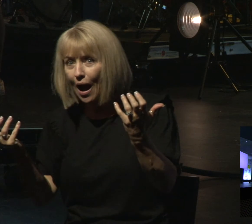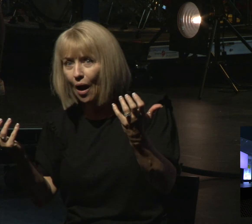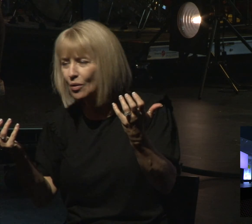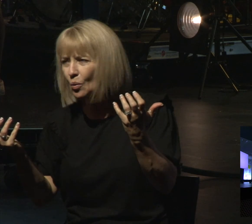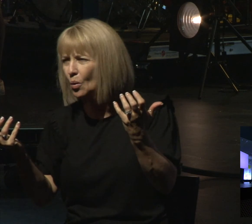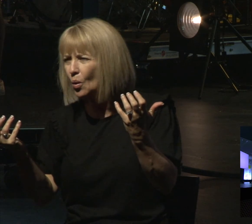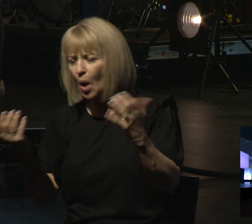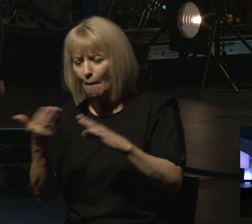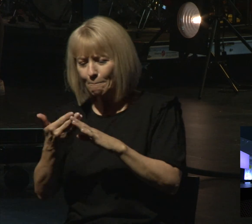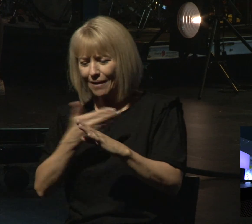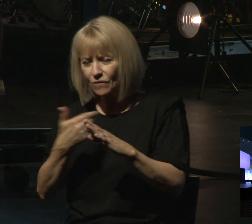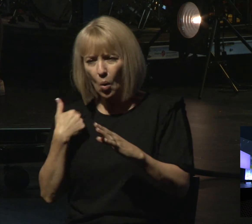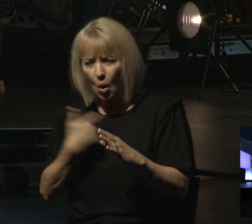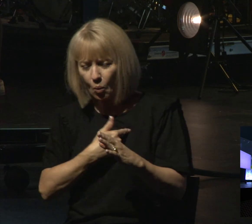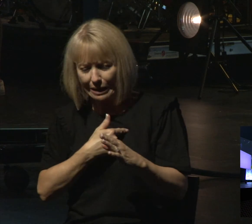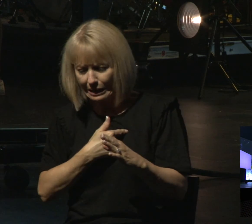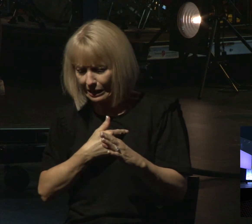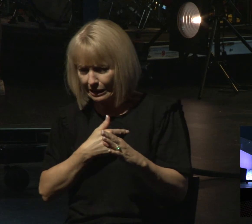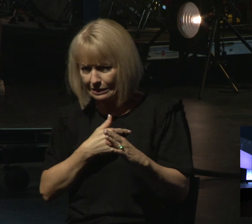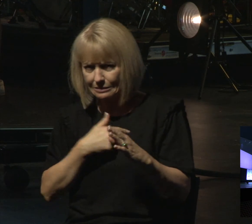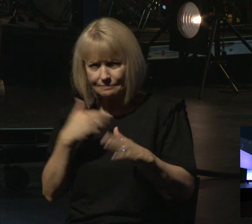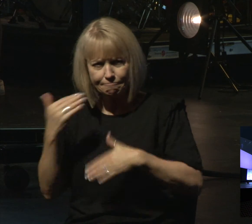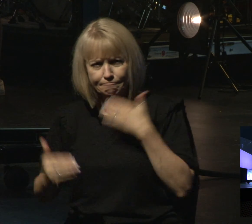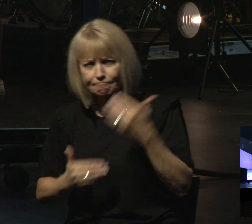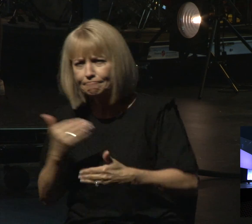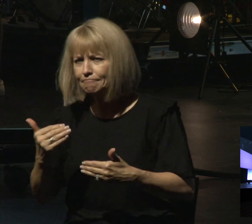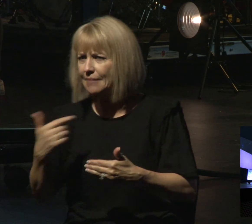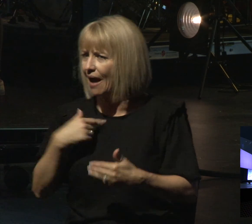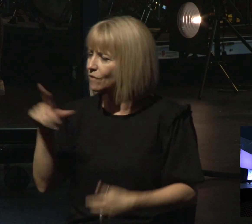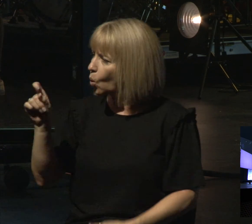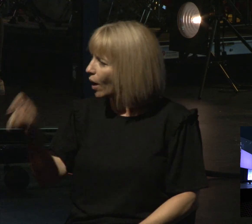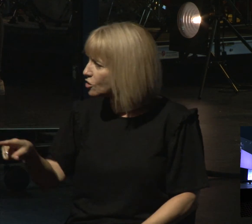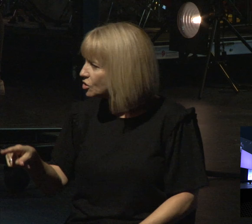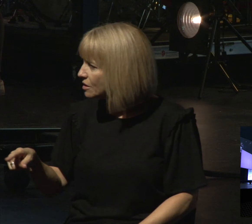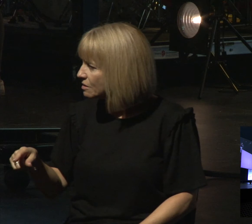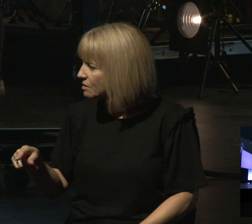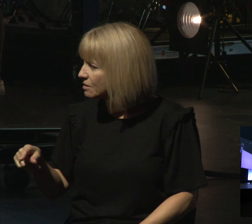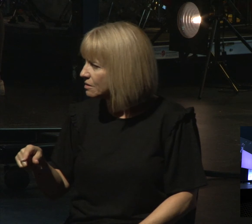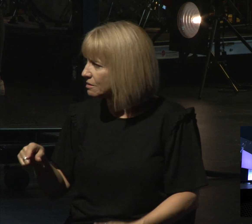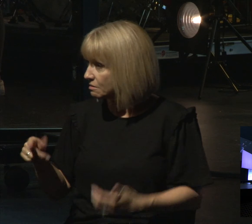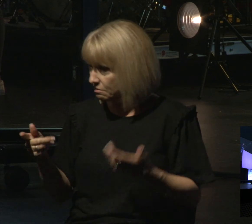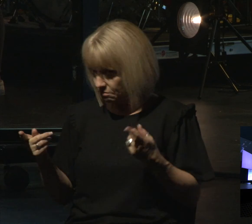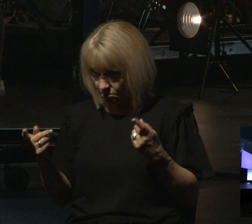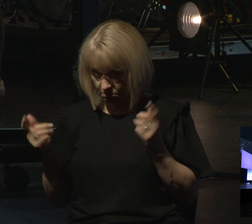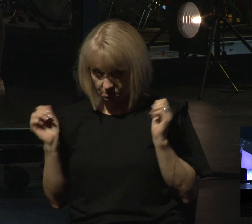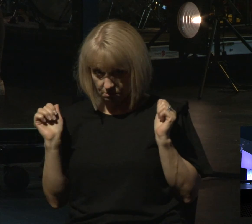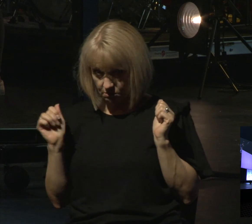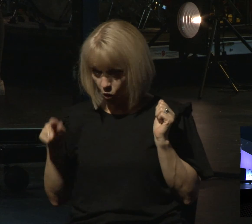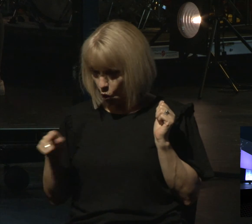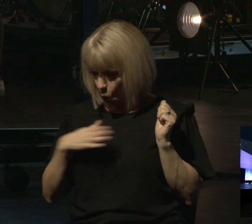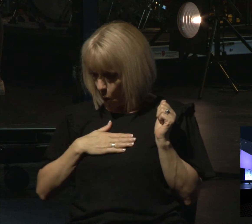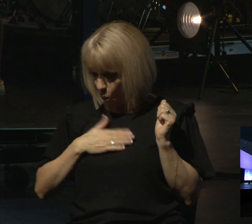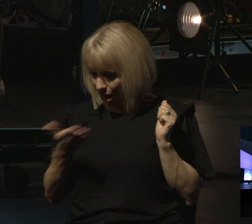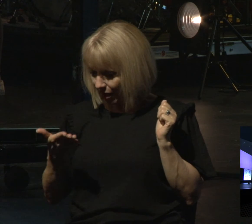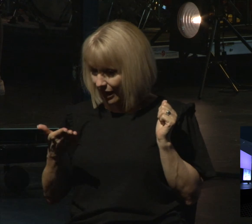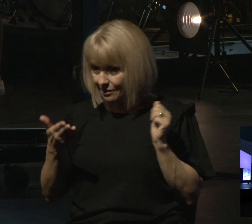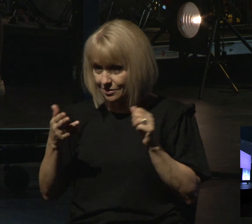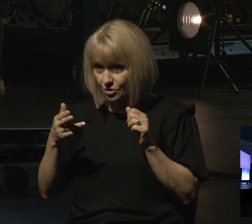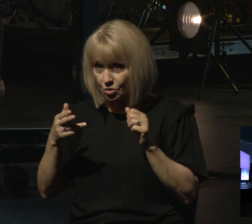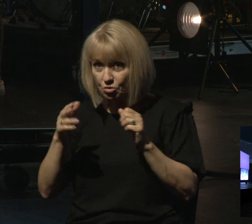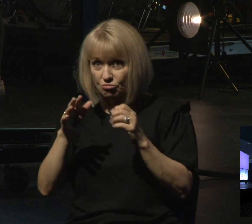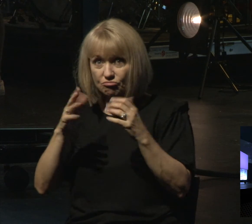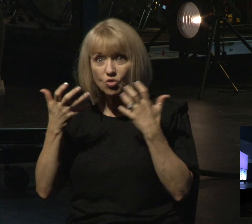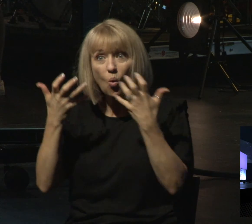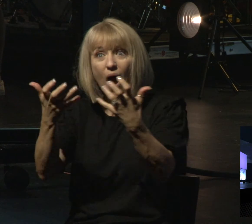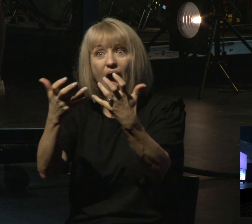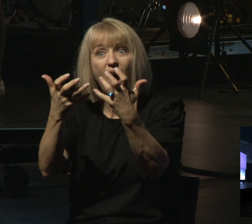whatever God has next for us, the question I have is, will you step out of the crowd? Will you count the cost? And